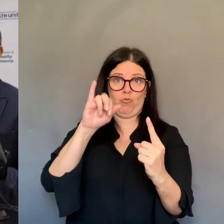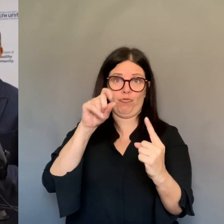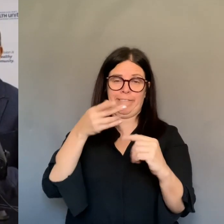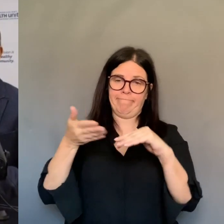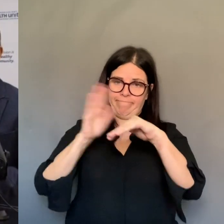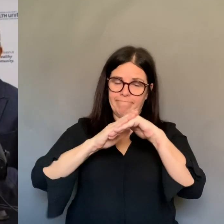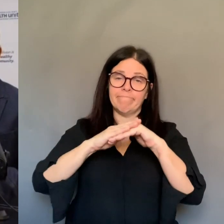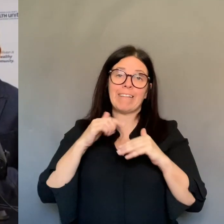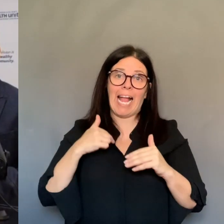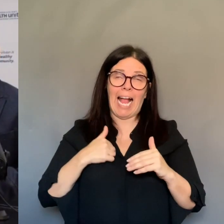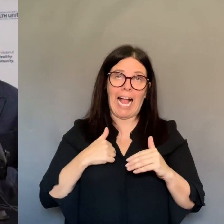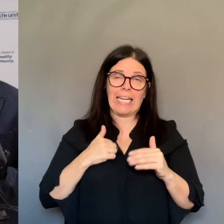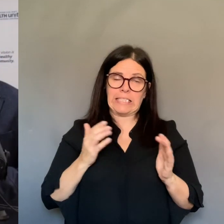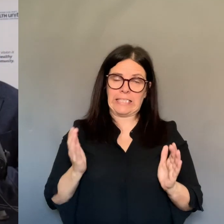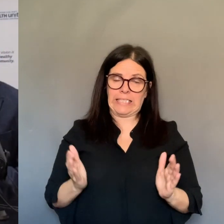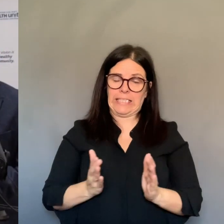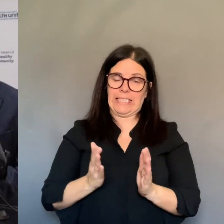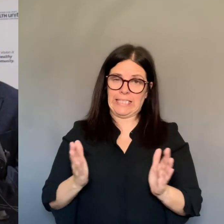their family that they live with.